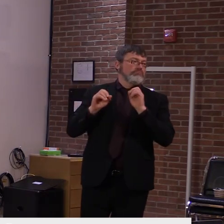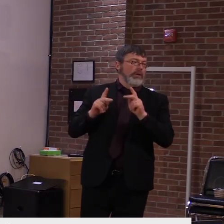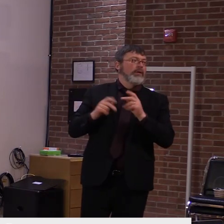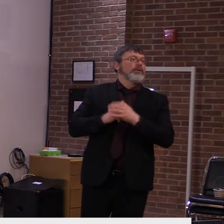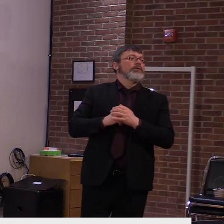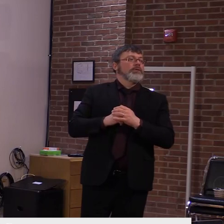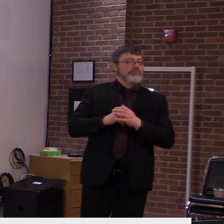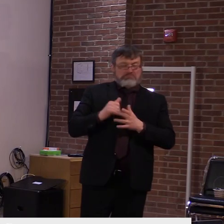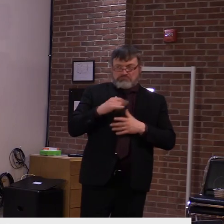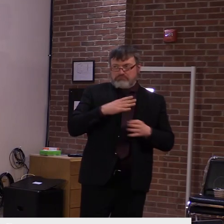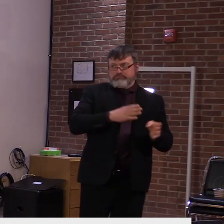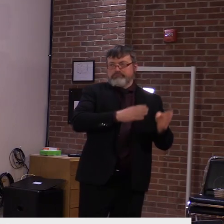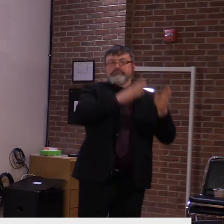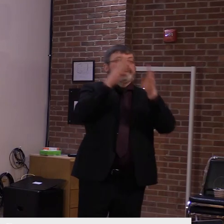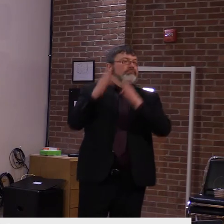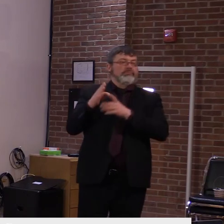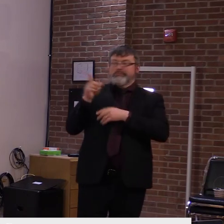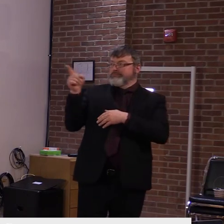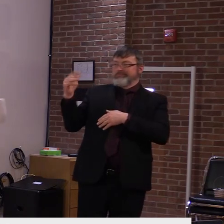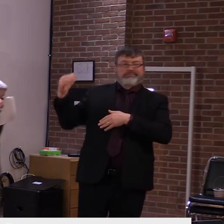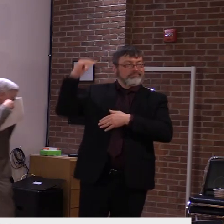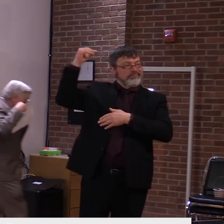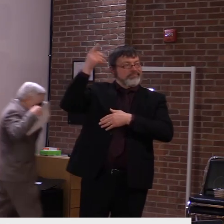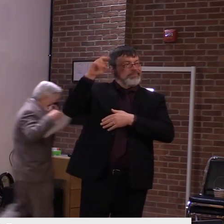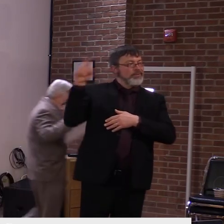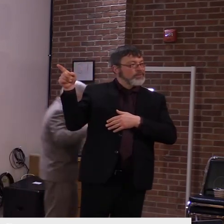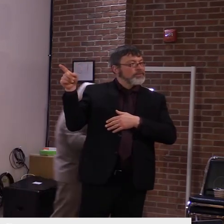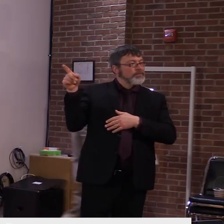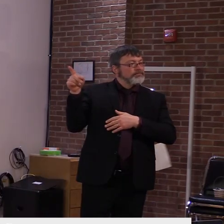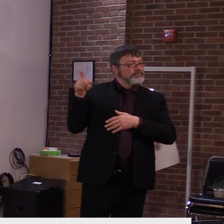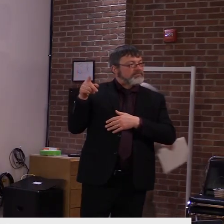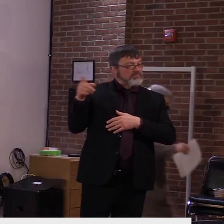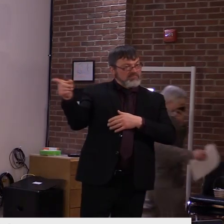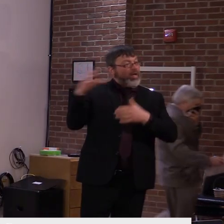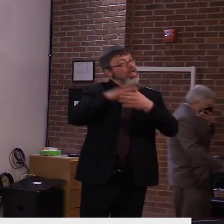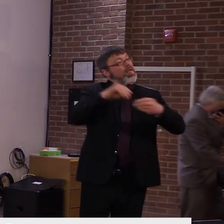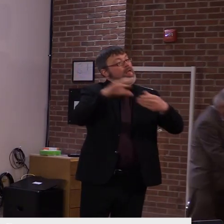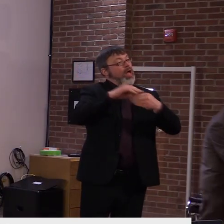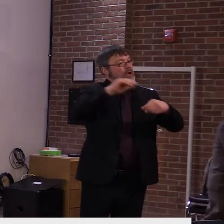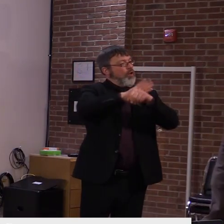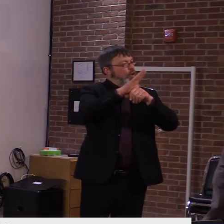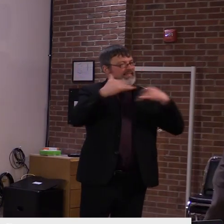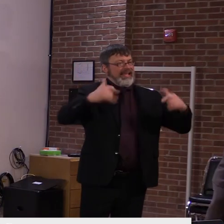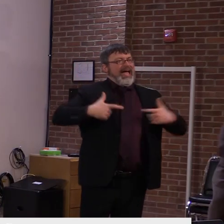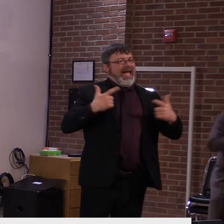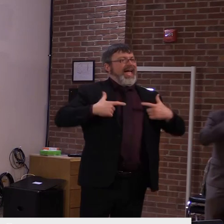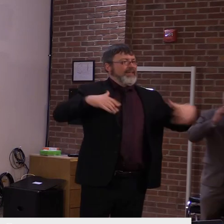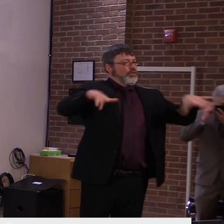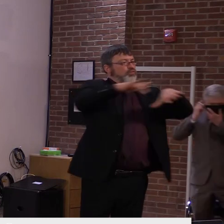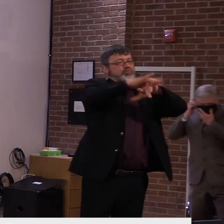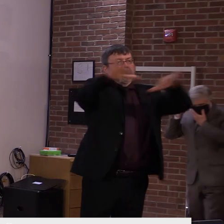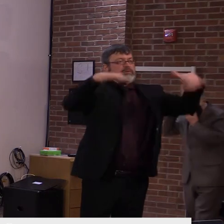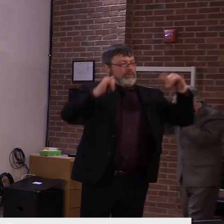will continue to be in the environment, to be in our ecosystem to some degree.